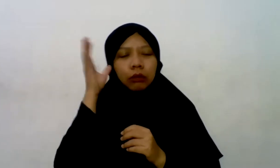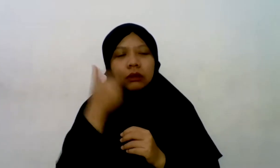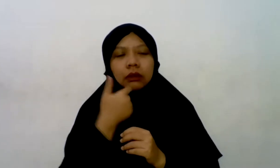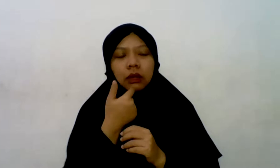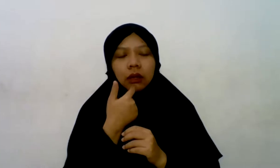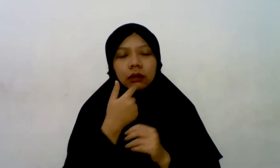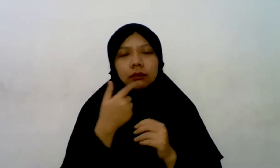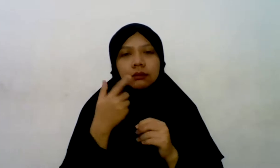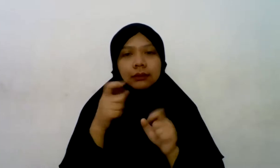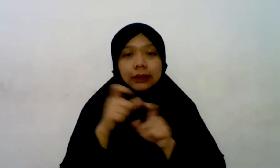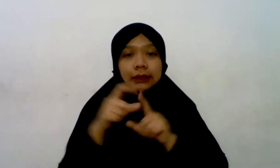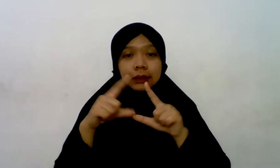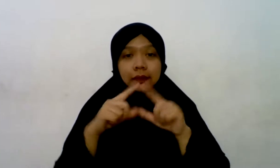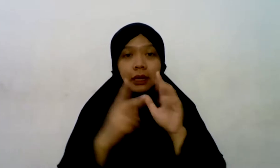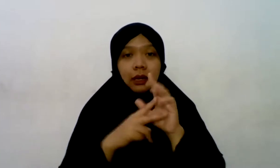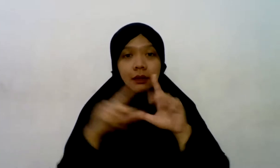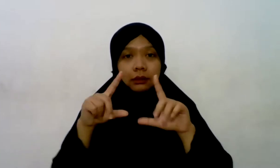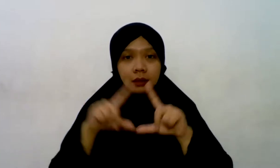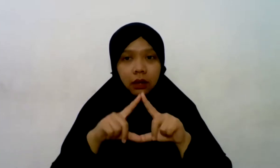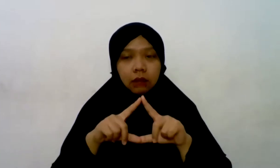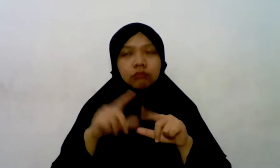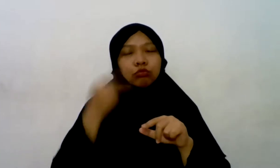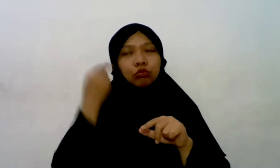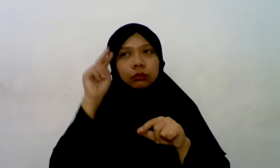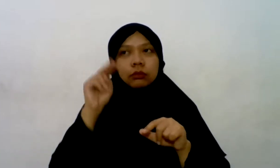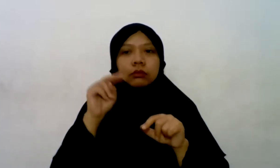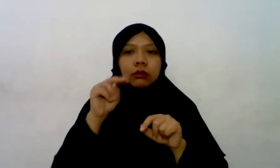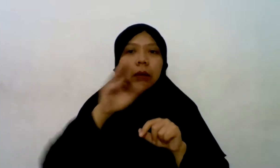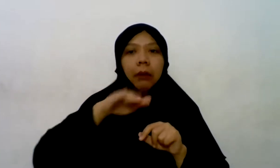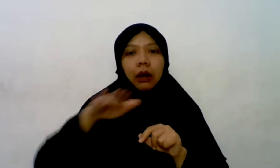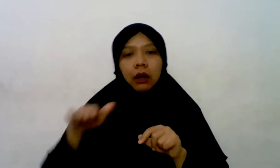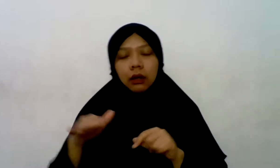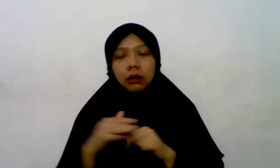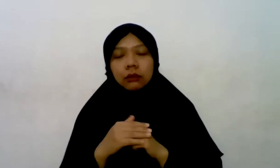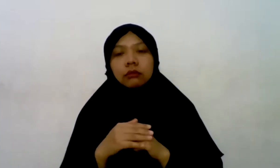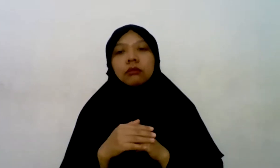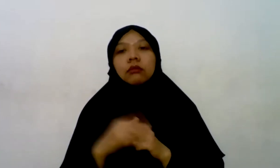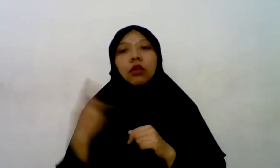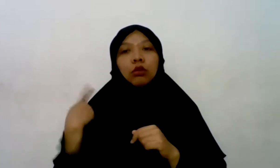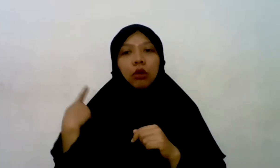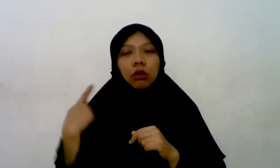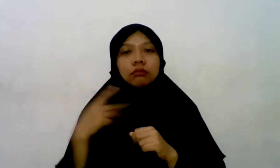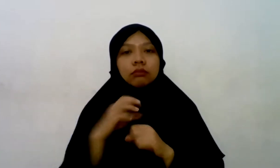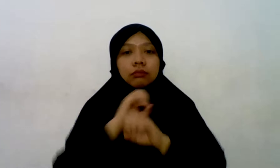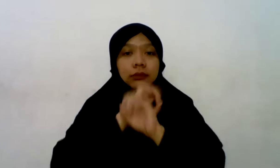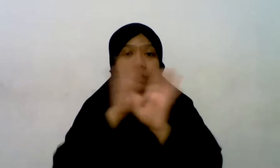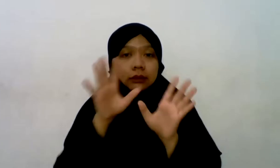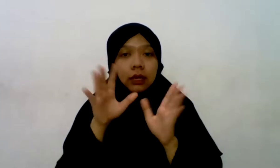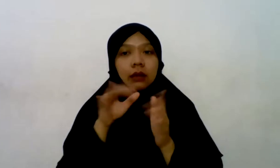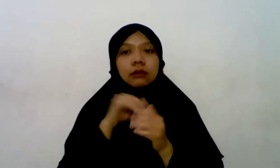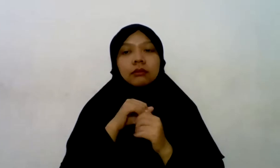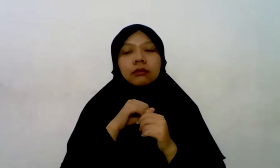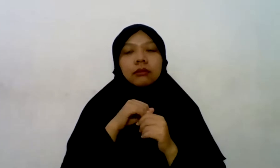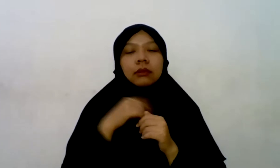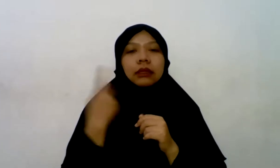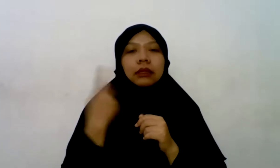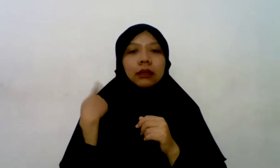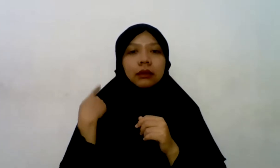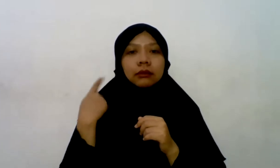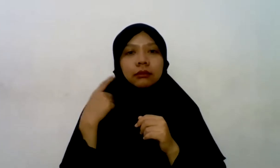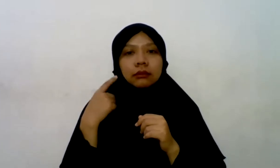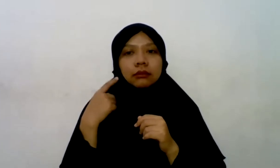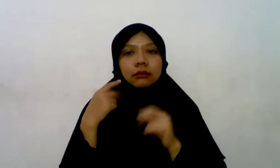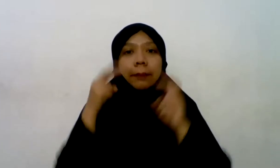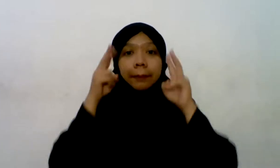transmission among the children. Can you please tell me more about the findings